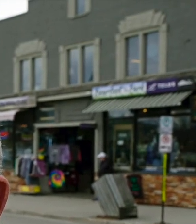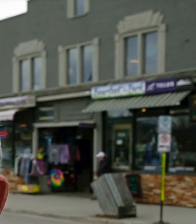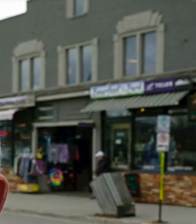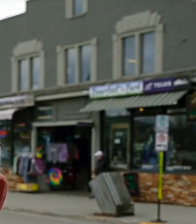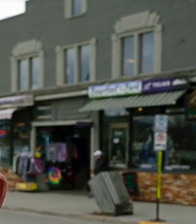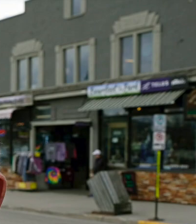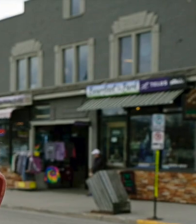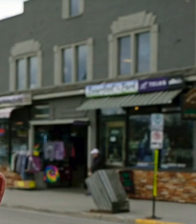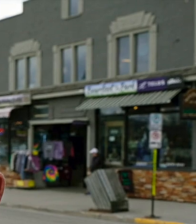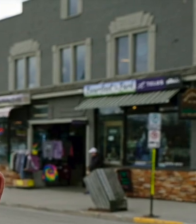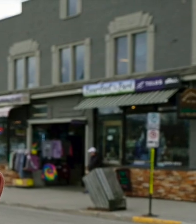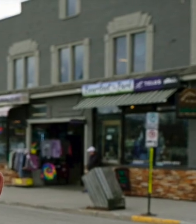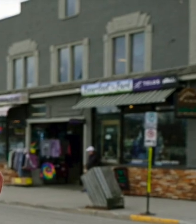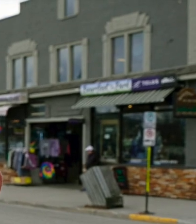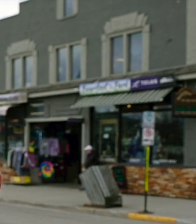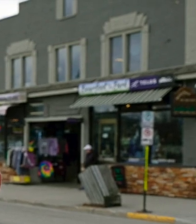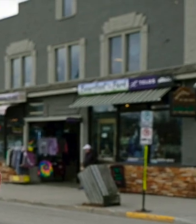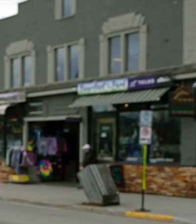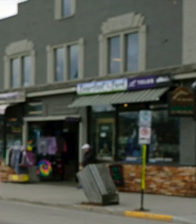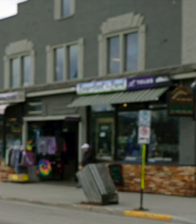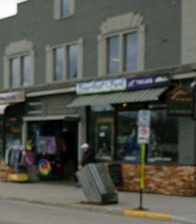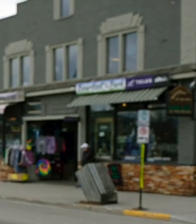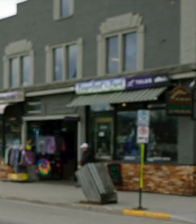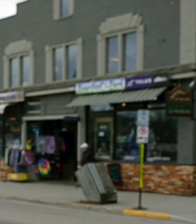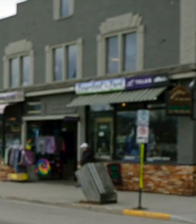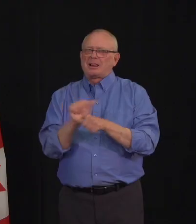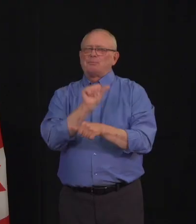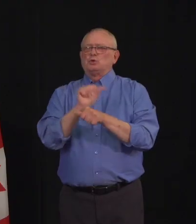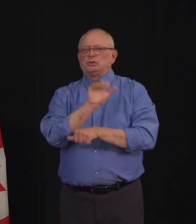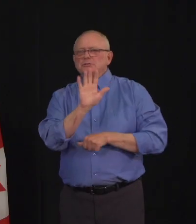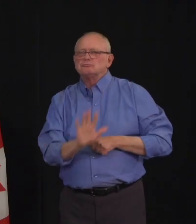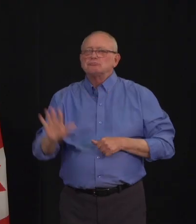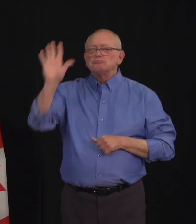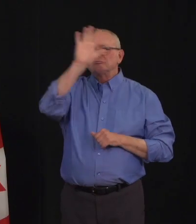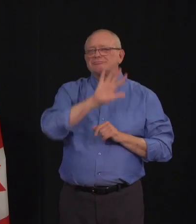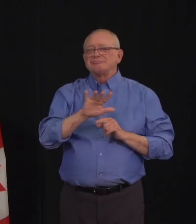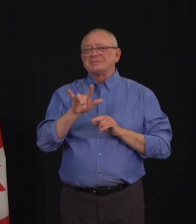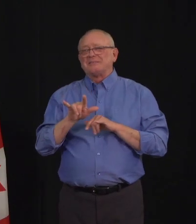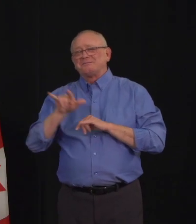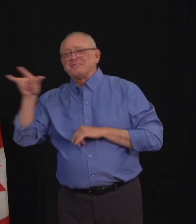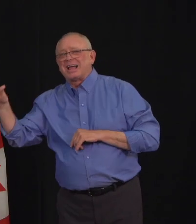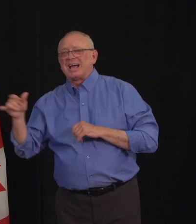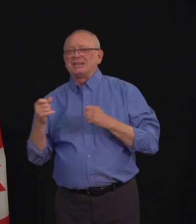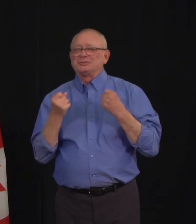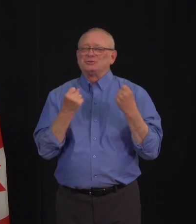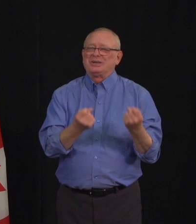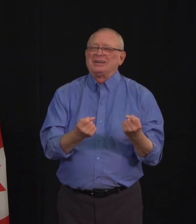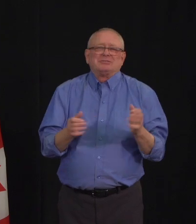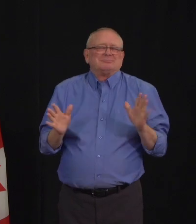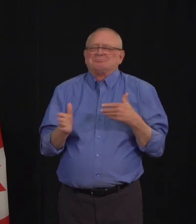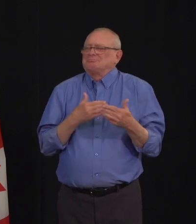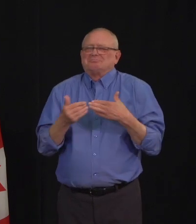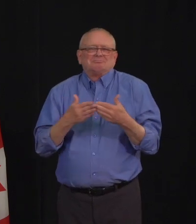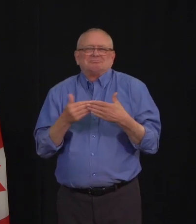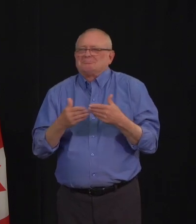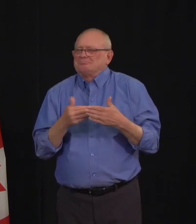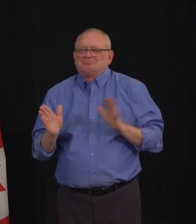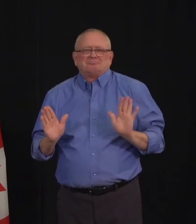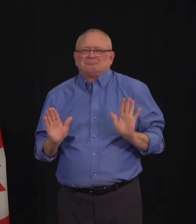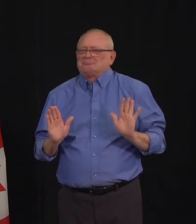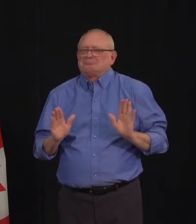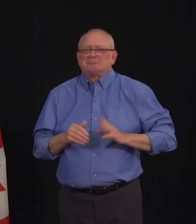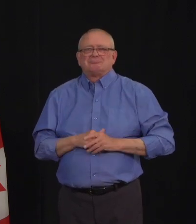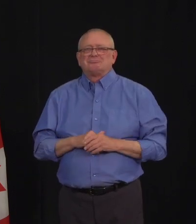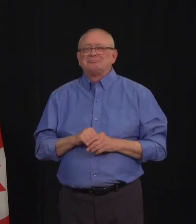currently making any distinction between traveling by airplane or by car. Again, essential travel is certainly something